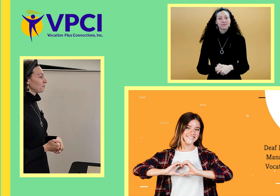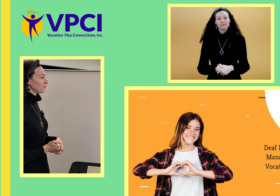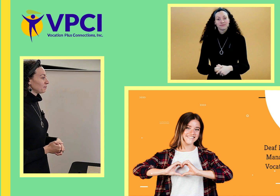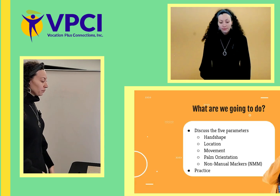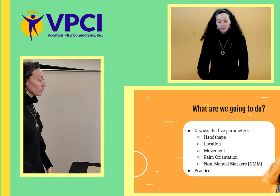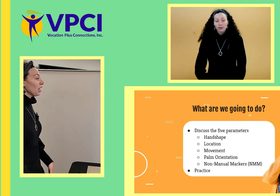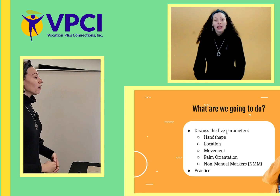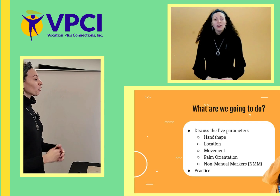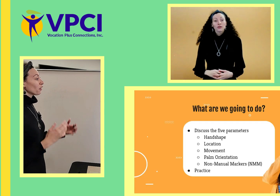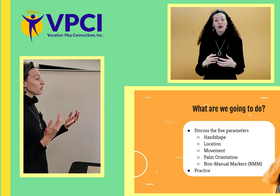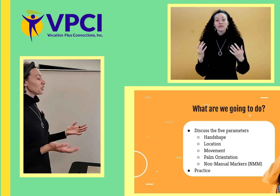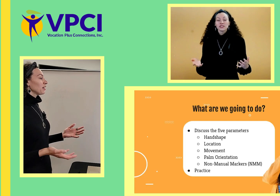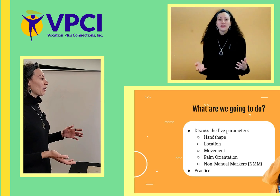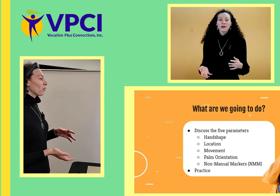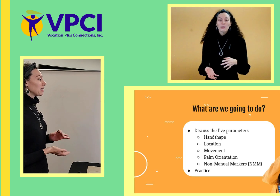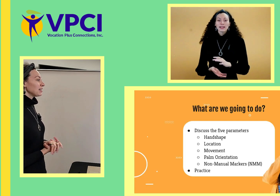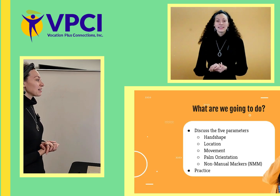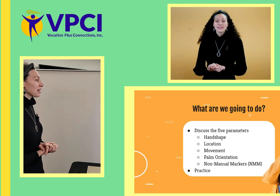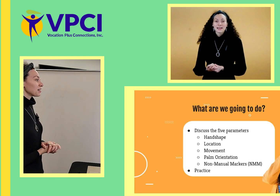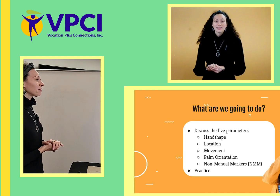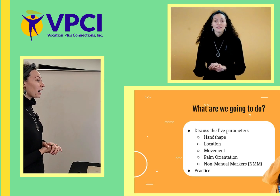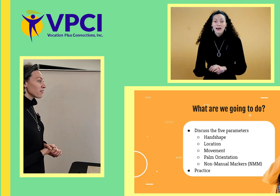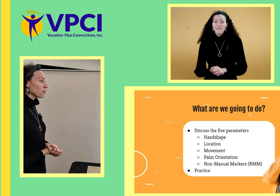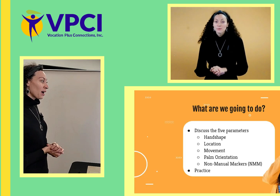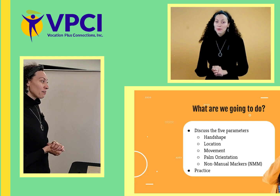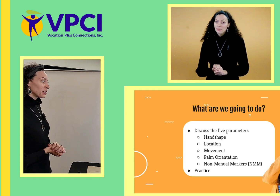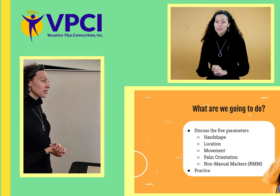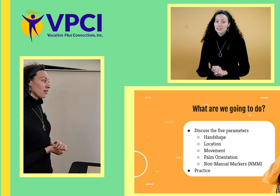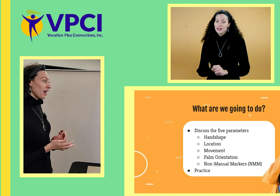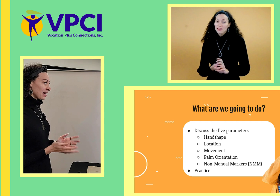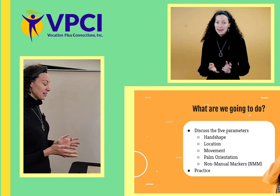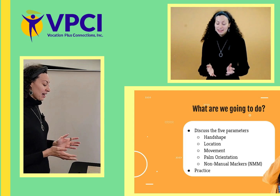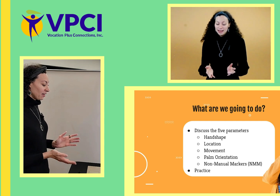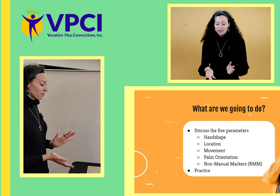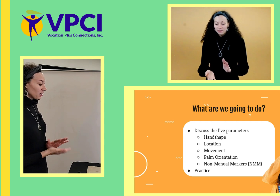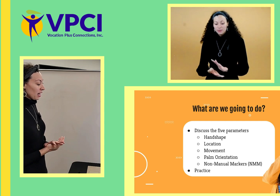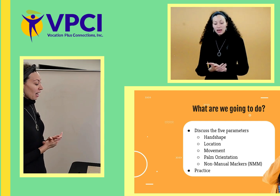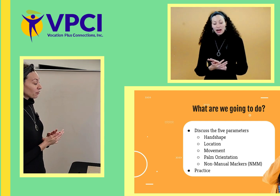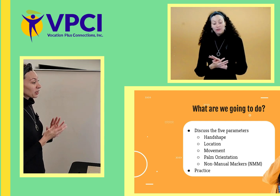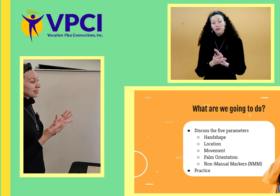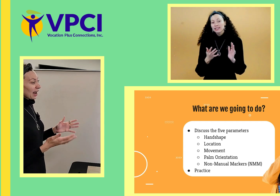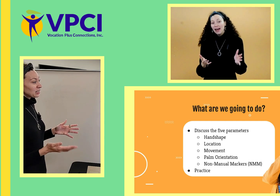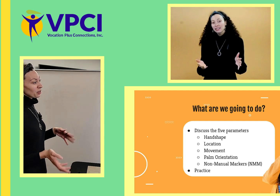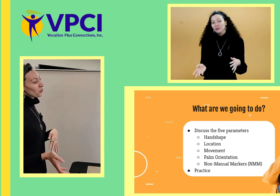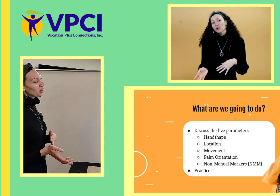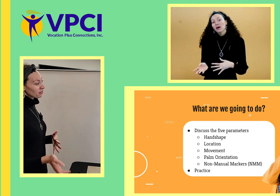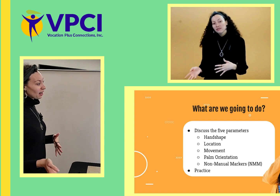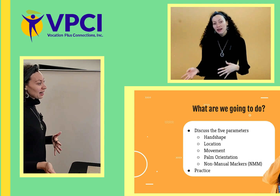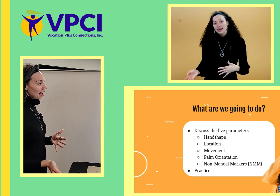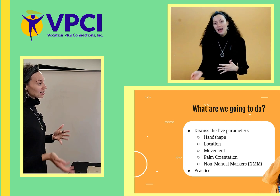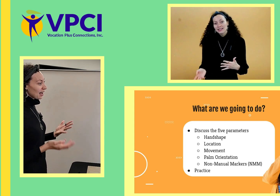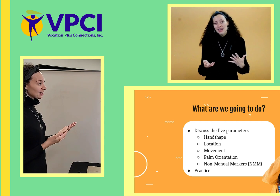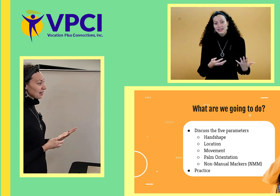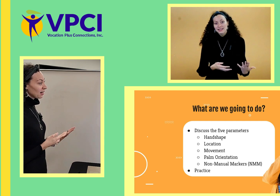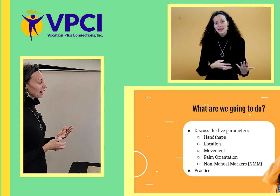peers. For our first video, I wanted to discuss the 5 parameters of ASL. For a sign to be